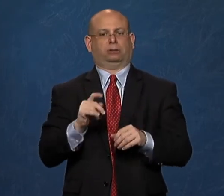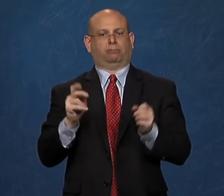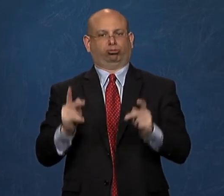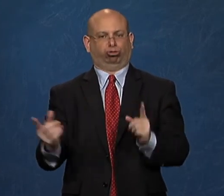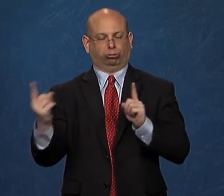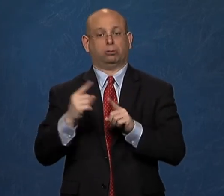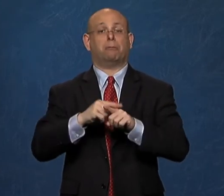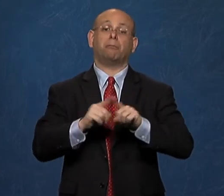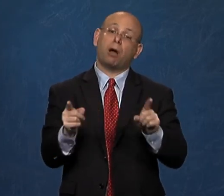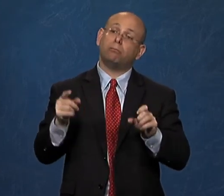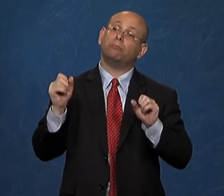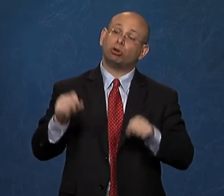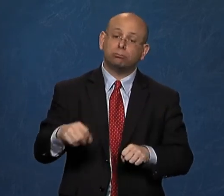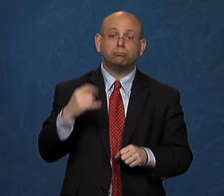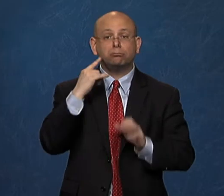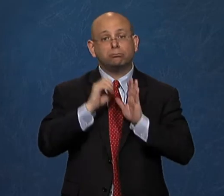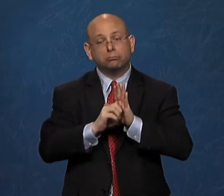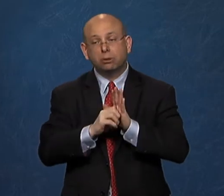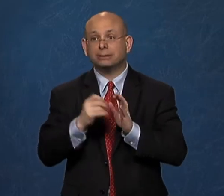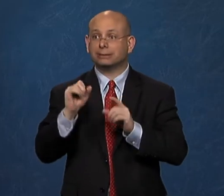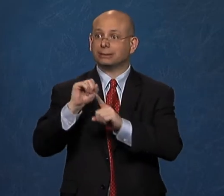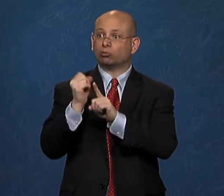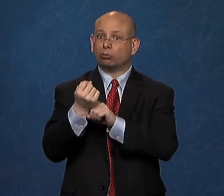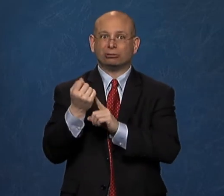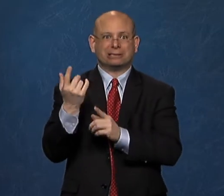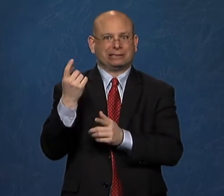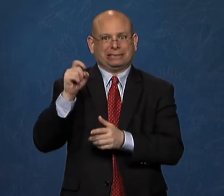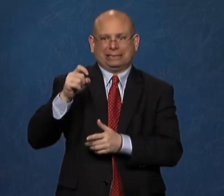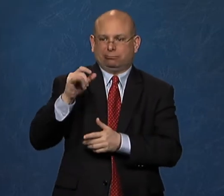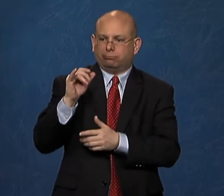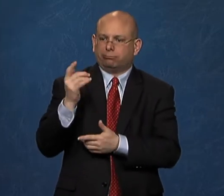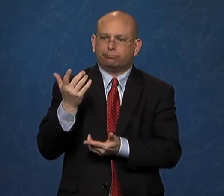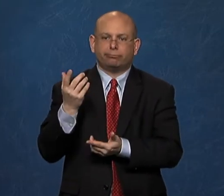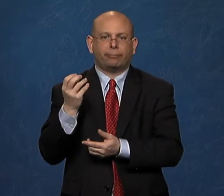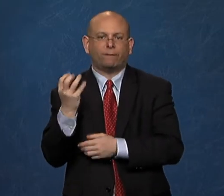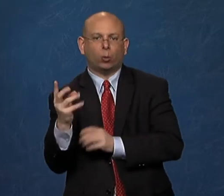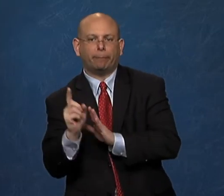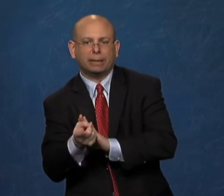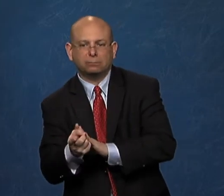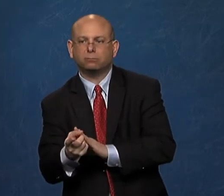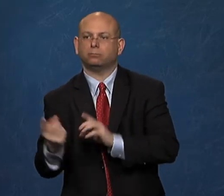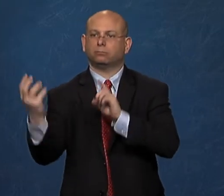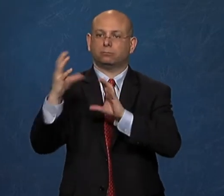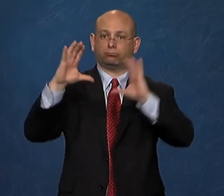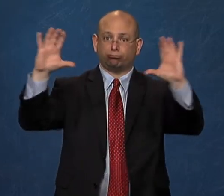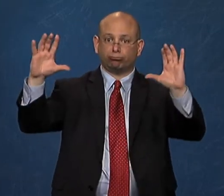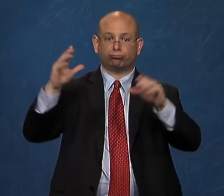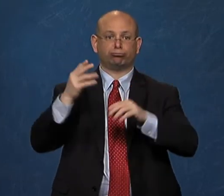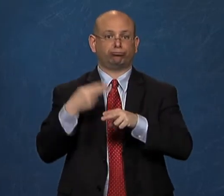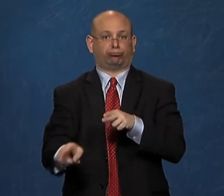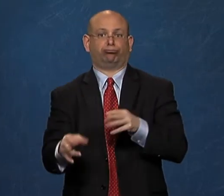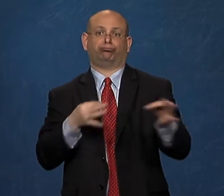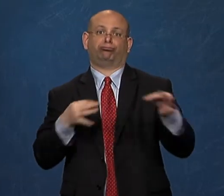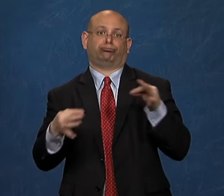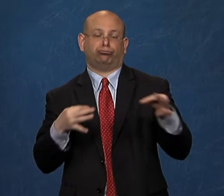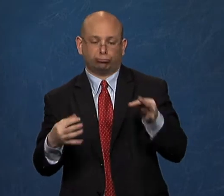create. So on-site interpreters would be better for that situation. But I can imagine a situation where there's just a quick need for an